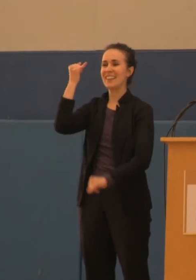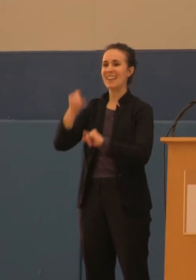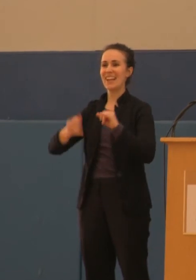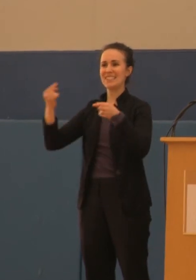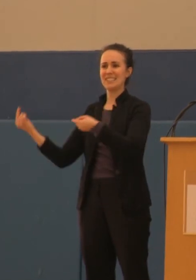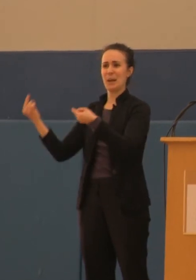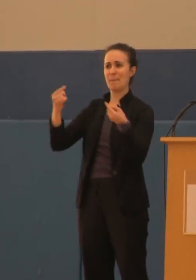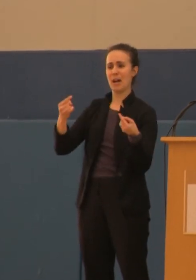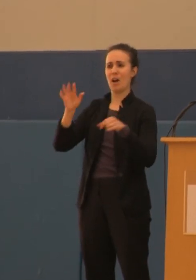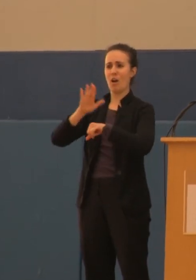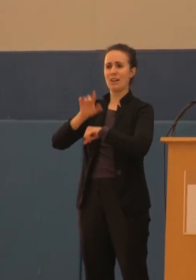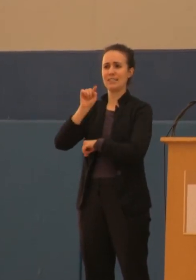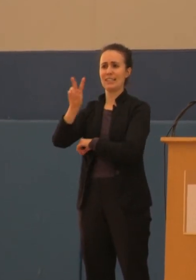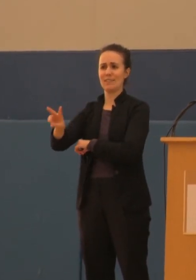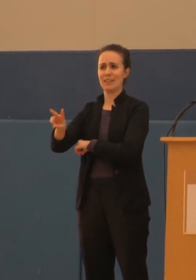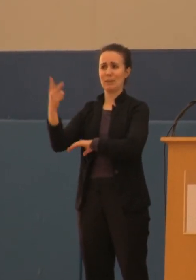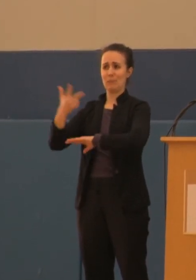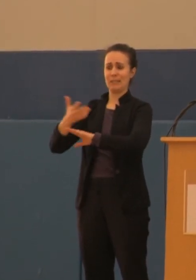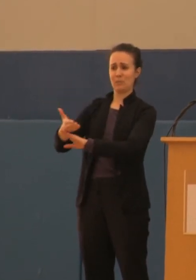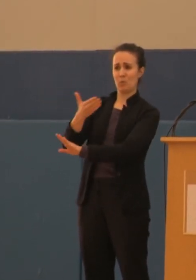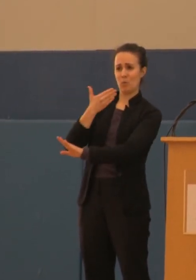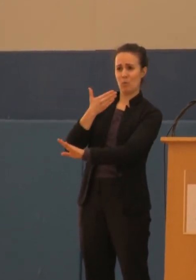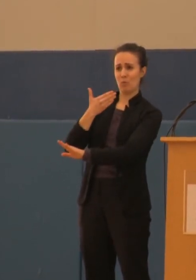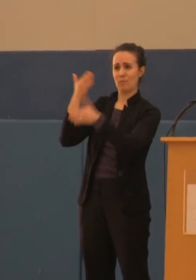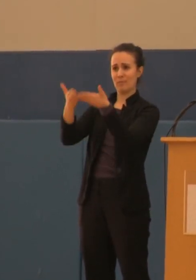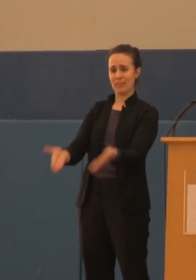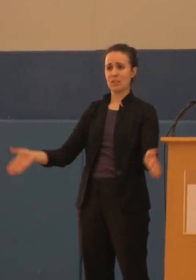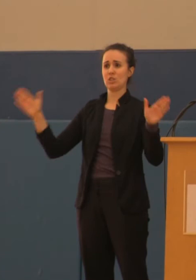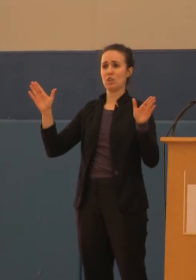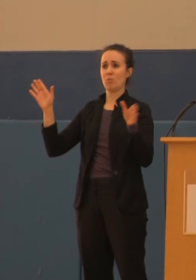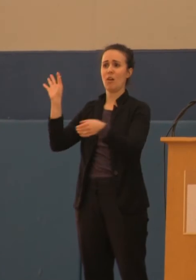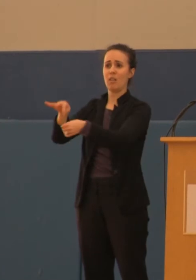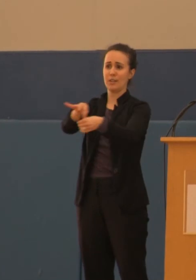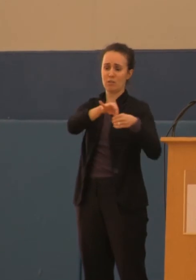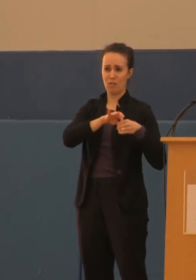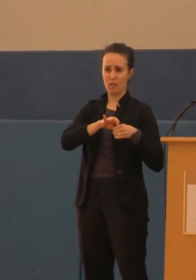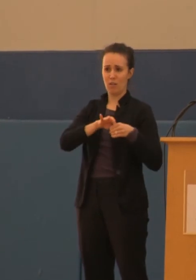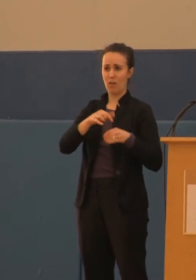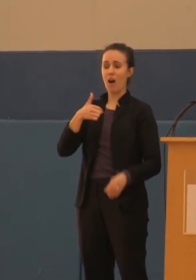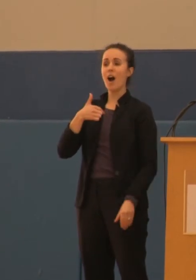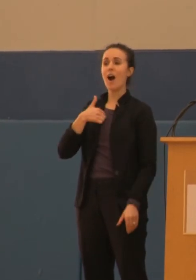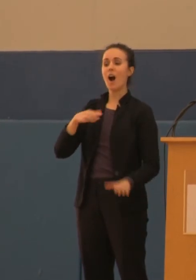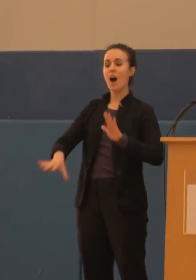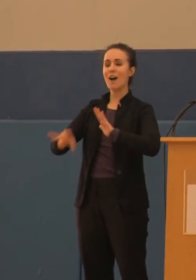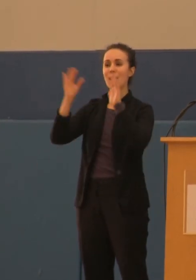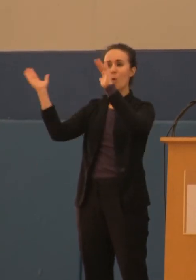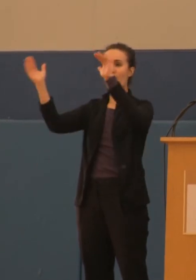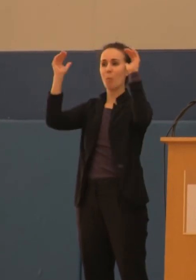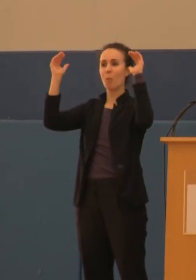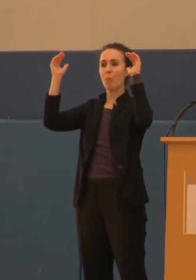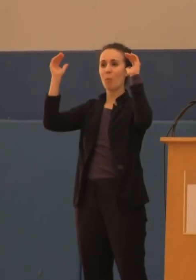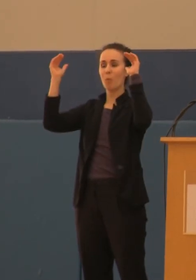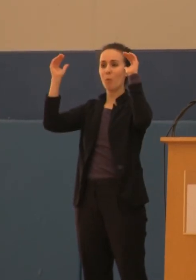had, just a few days before the general election, I found hope.